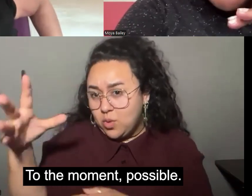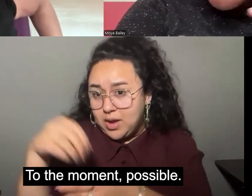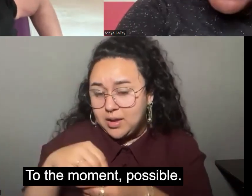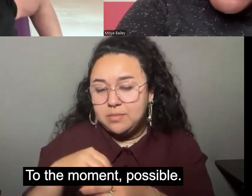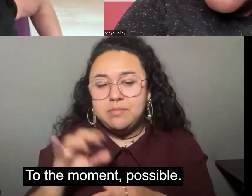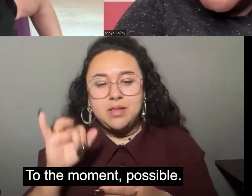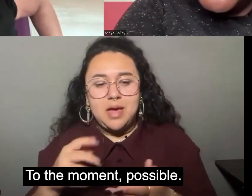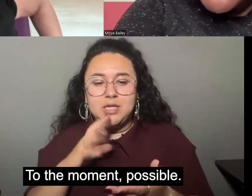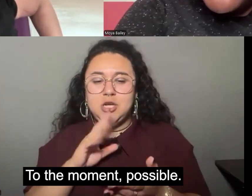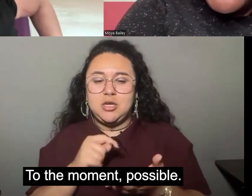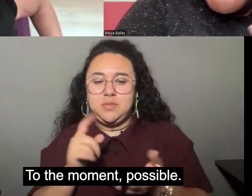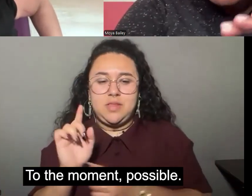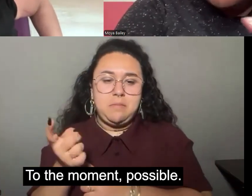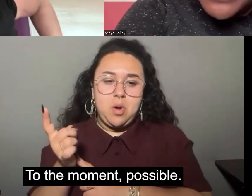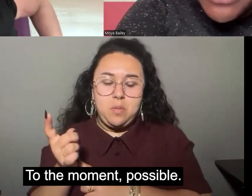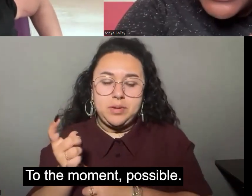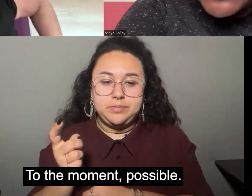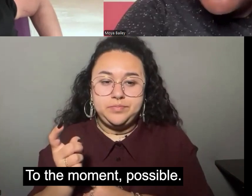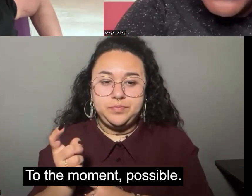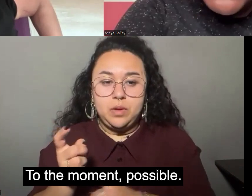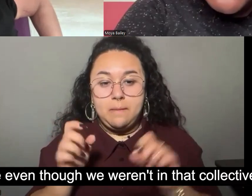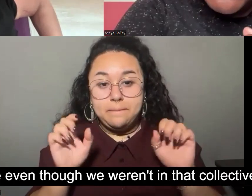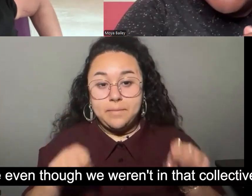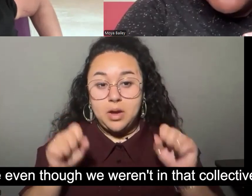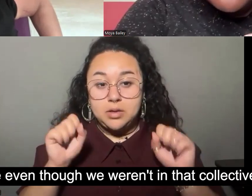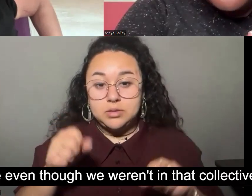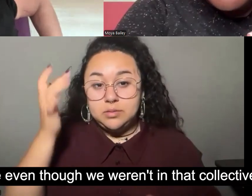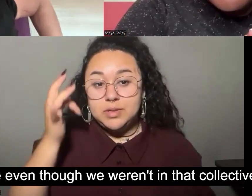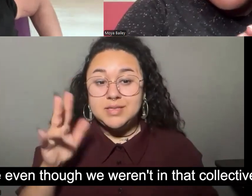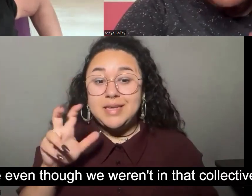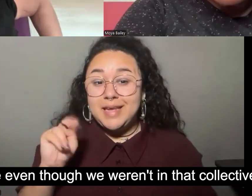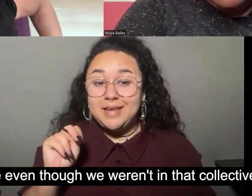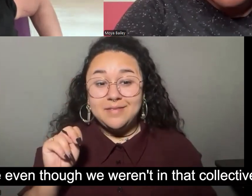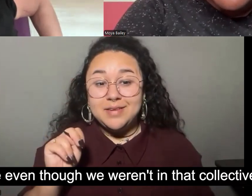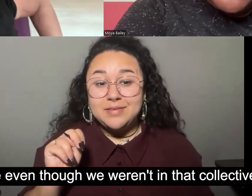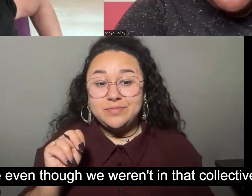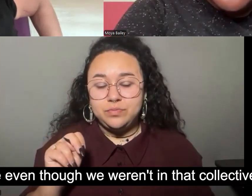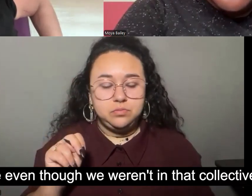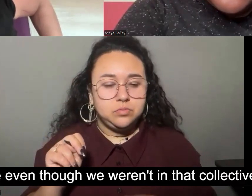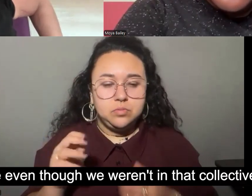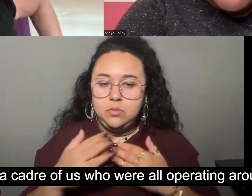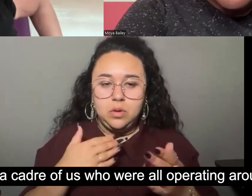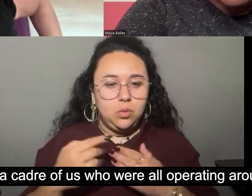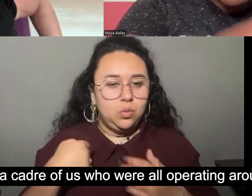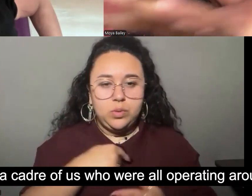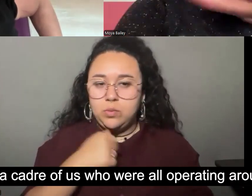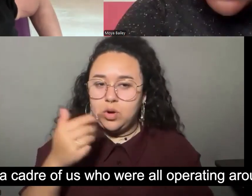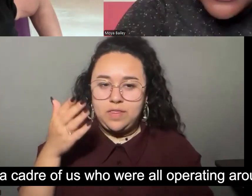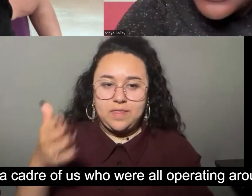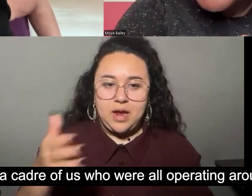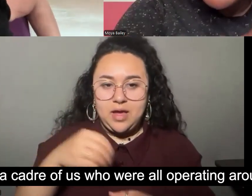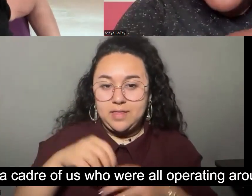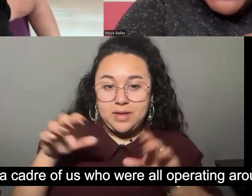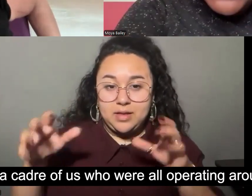the moment Yeah. possible because even though we weren't in that collective, there was